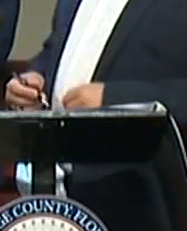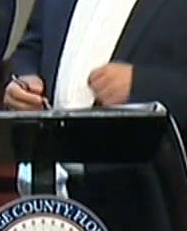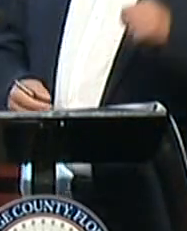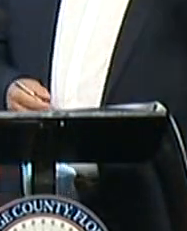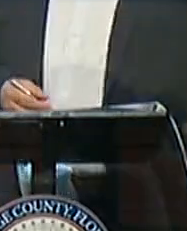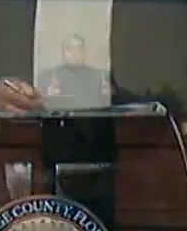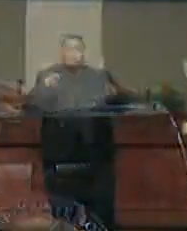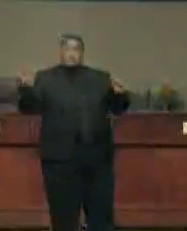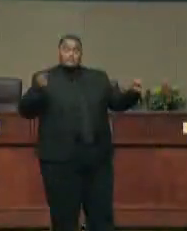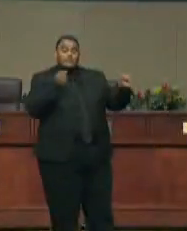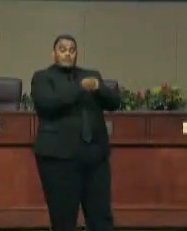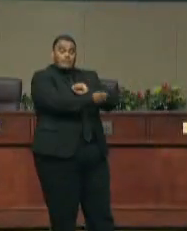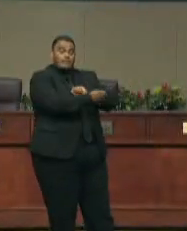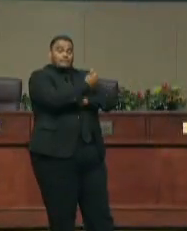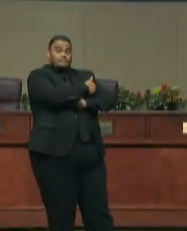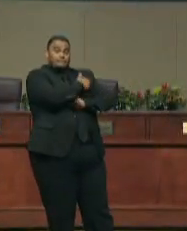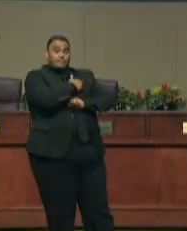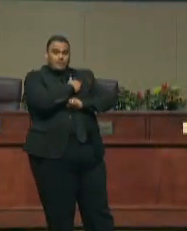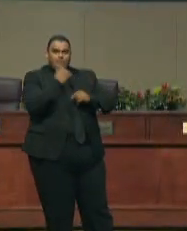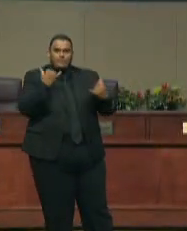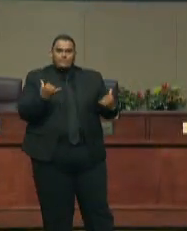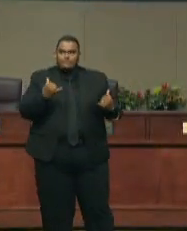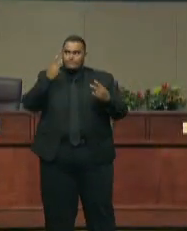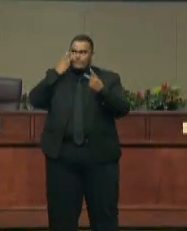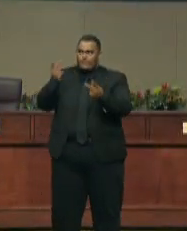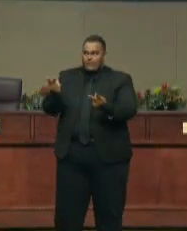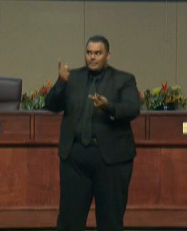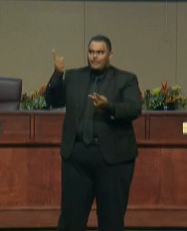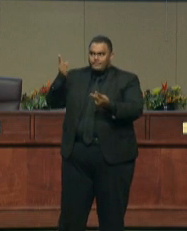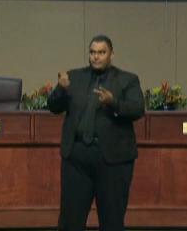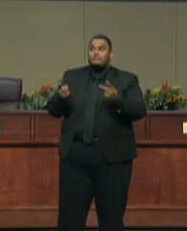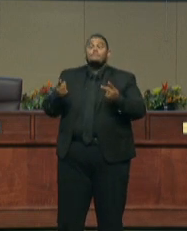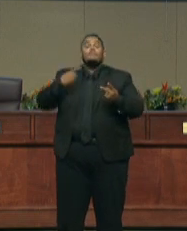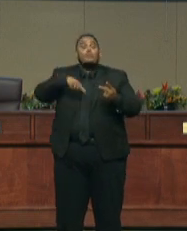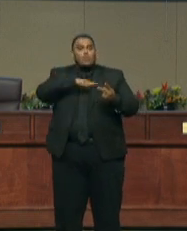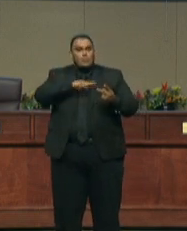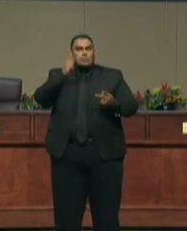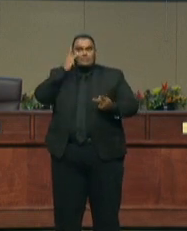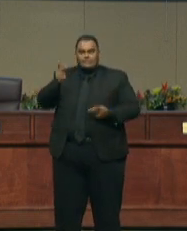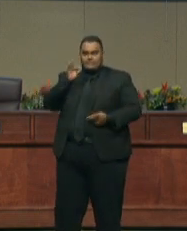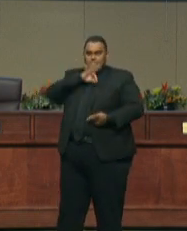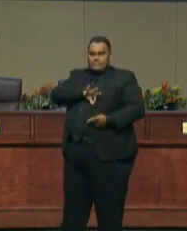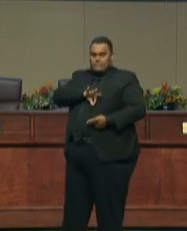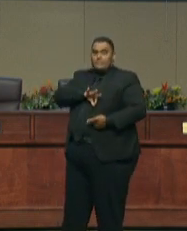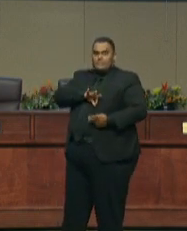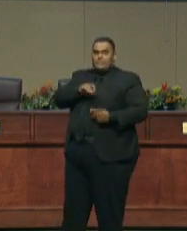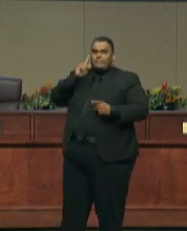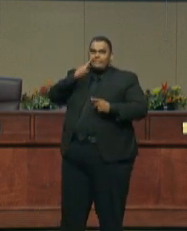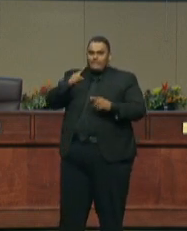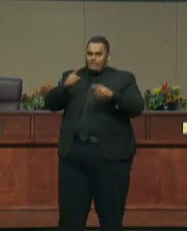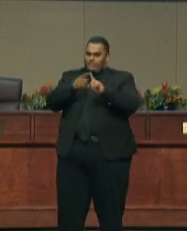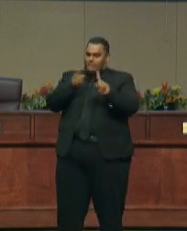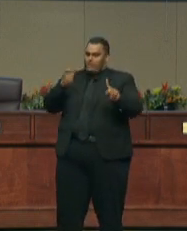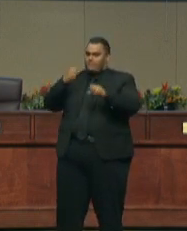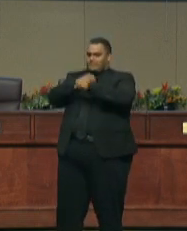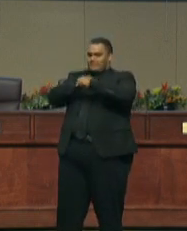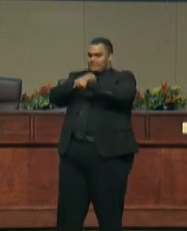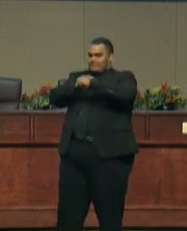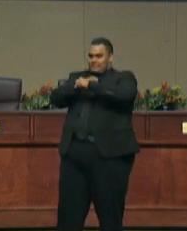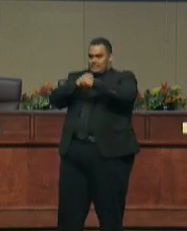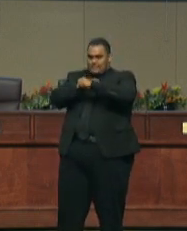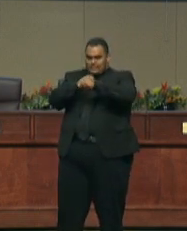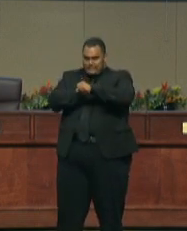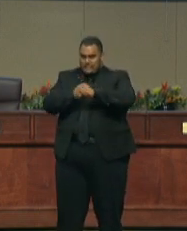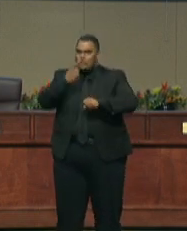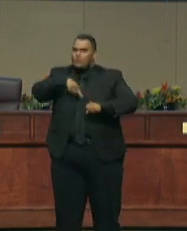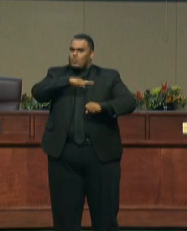So this is another place that we are starting to see gains, statistically speaking. We have a reduction in